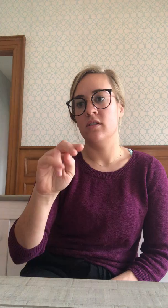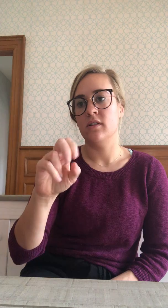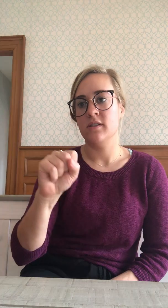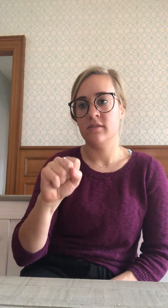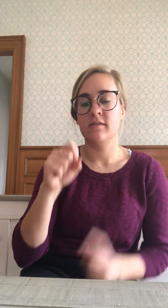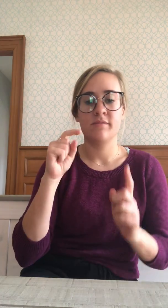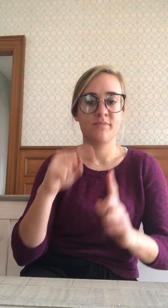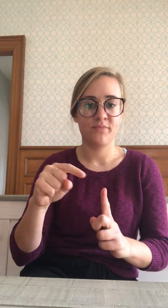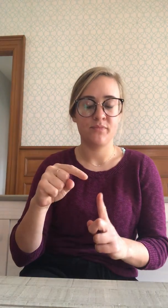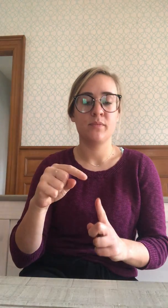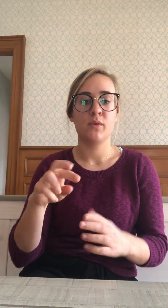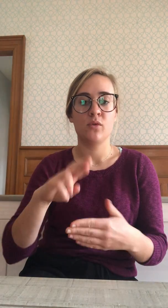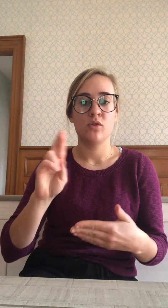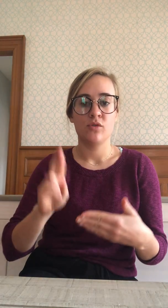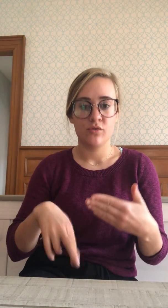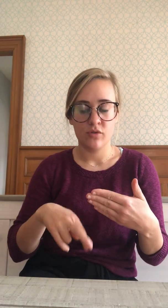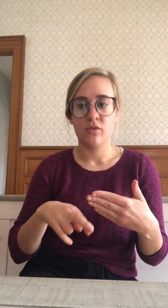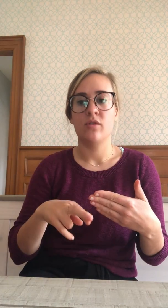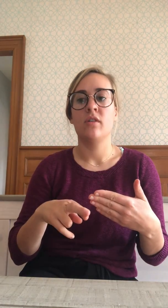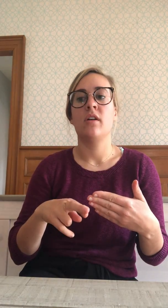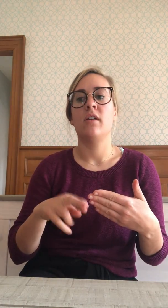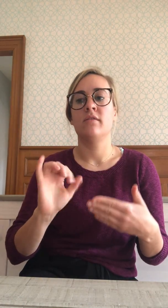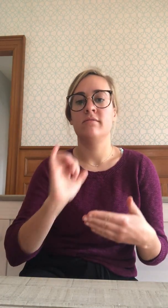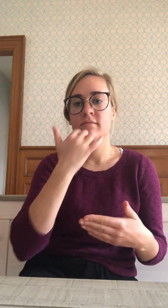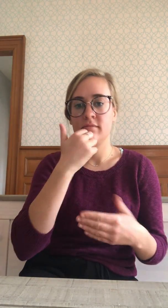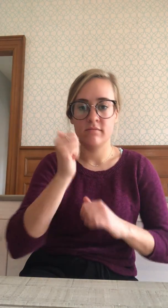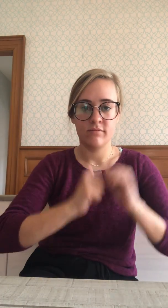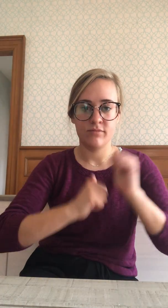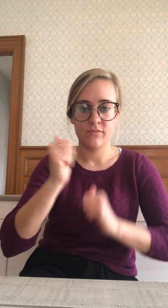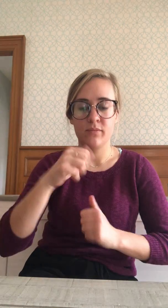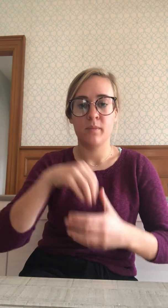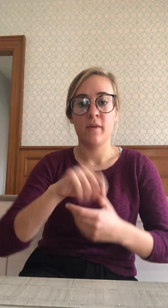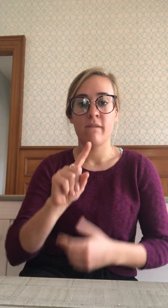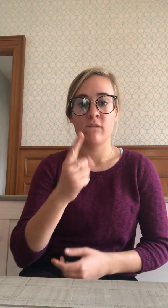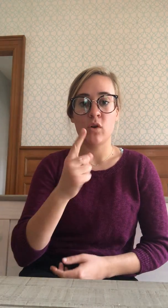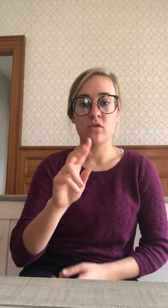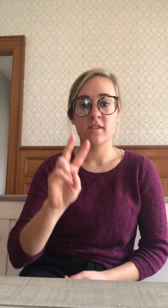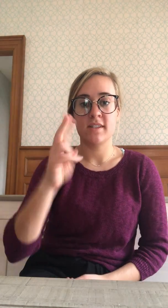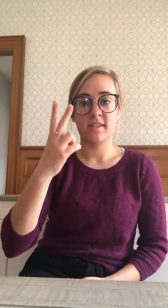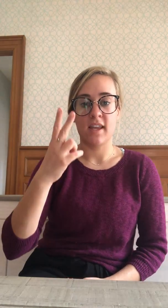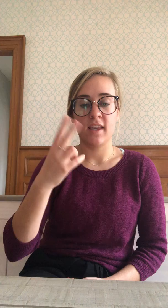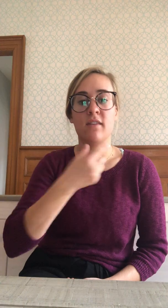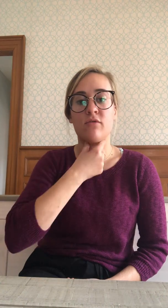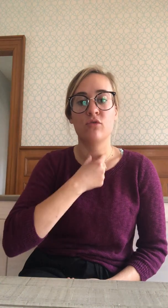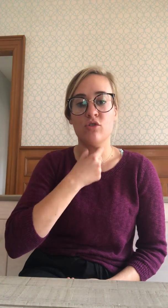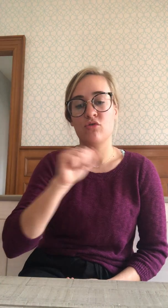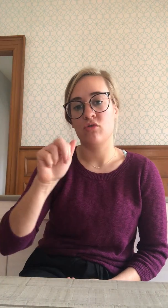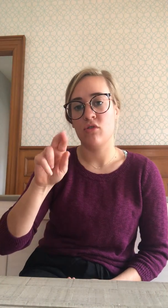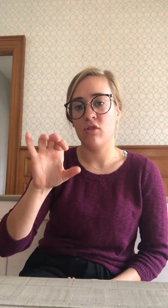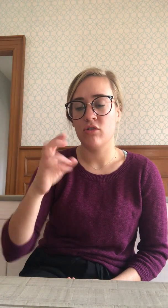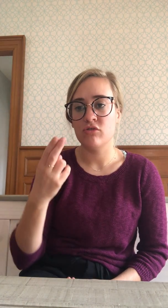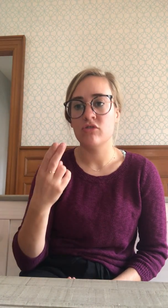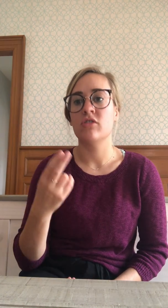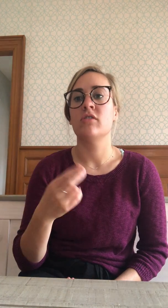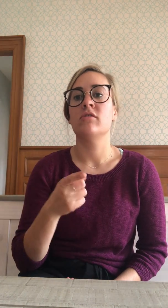from defects of structures derived from the first and second pharyngeal arch. Again, it's autosomal dominant. Incidence is about 1